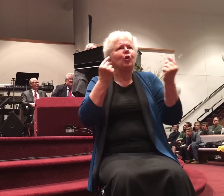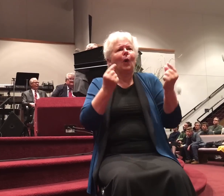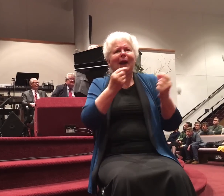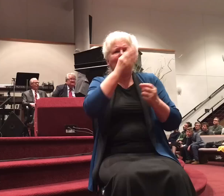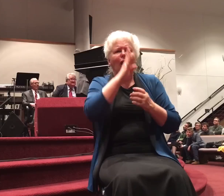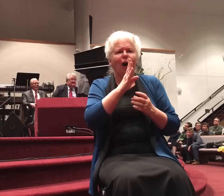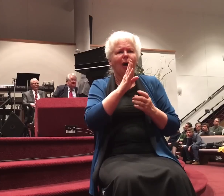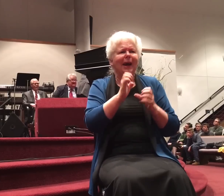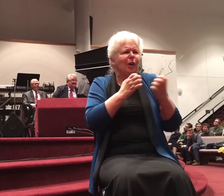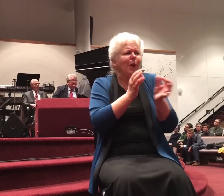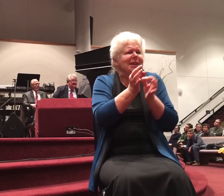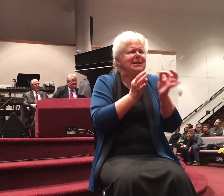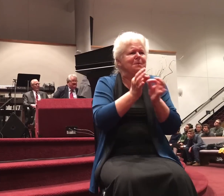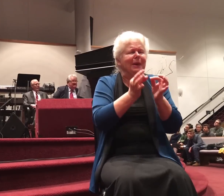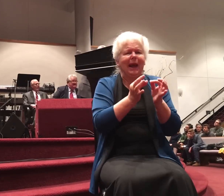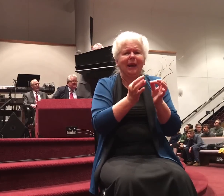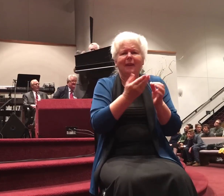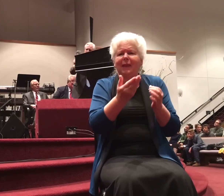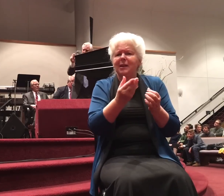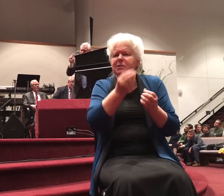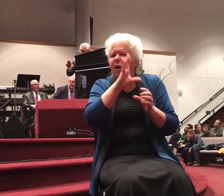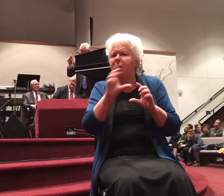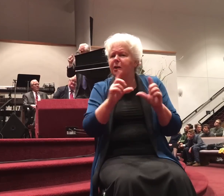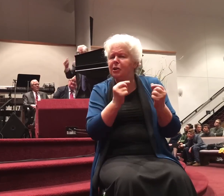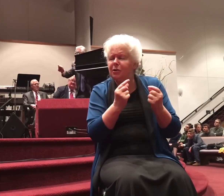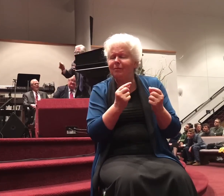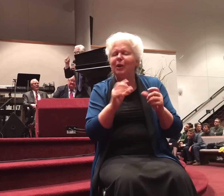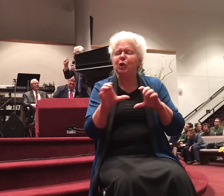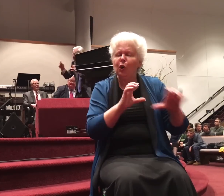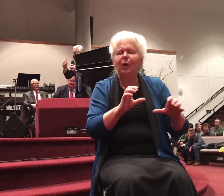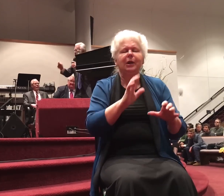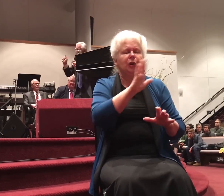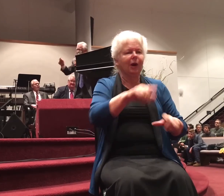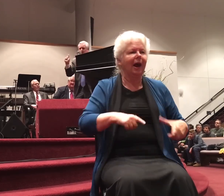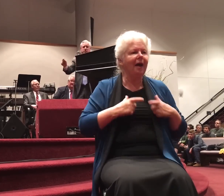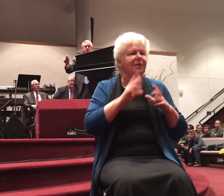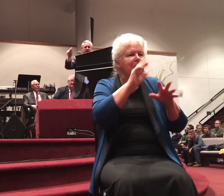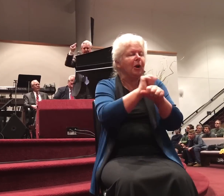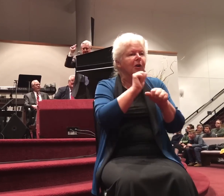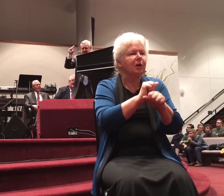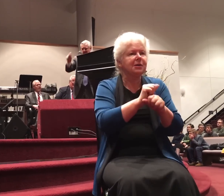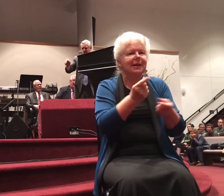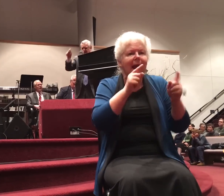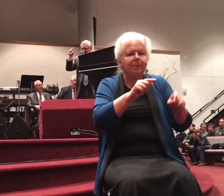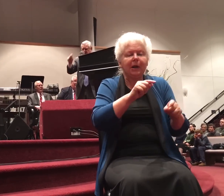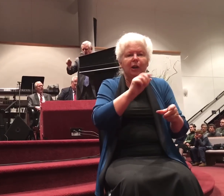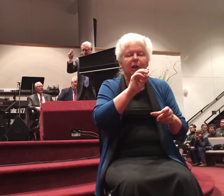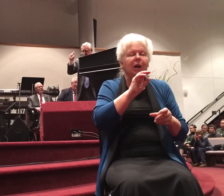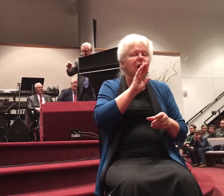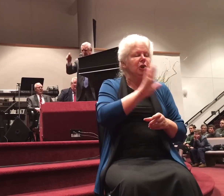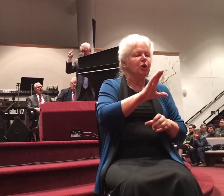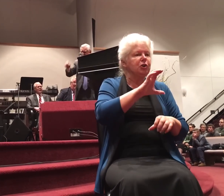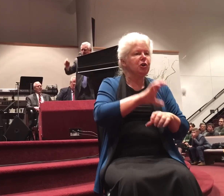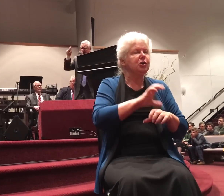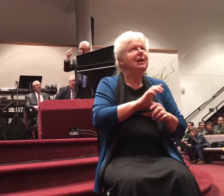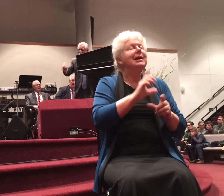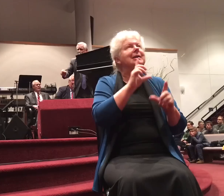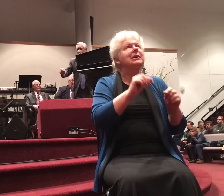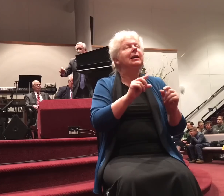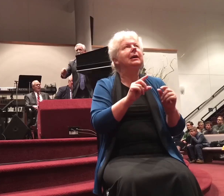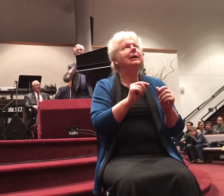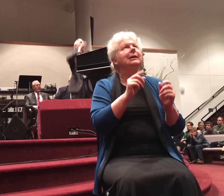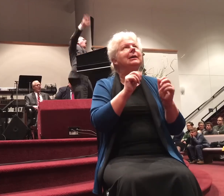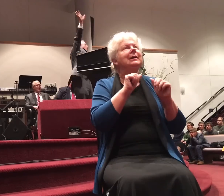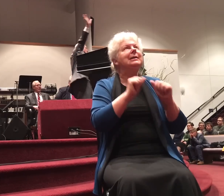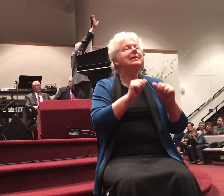can I explain what God can really do in your life? How can I explain the miracle that can take place in your church? He is able to do exceeding abundantly